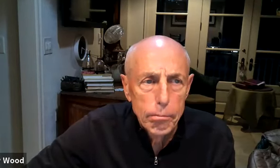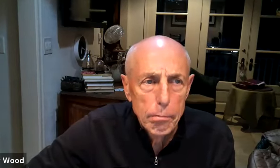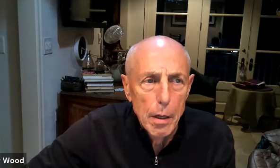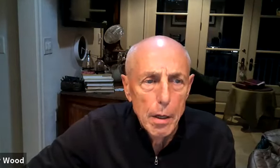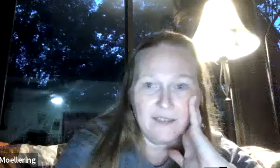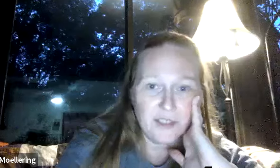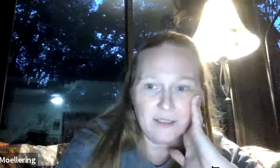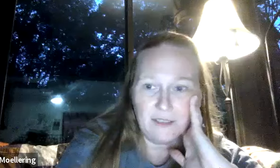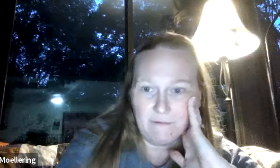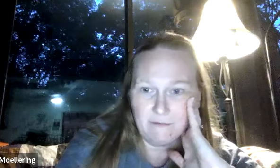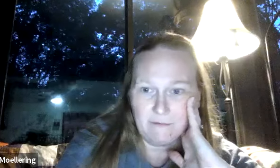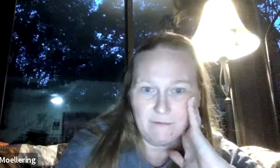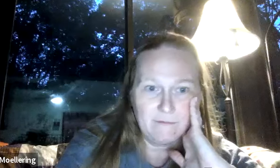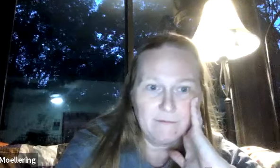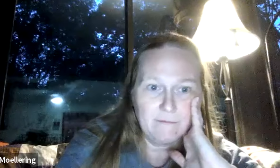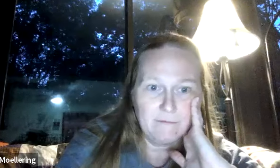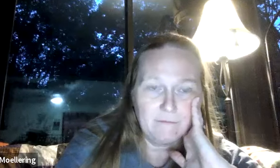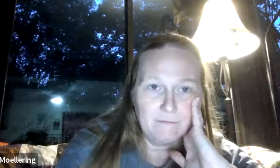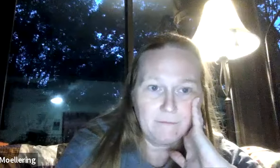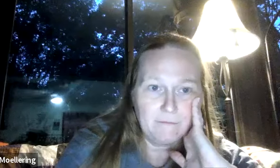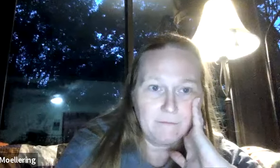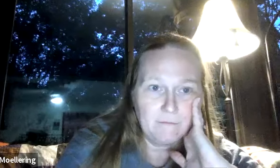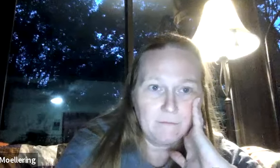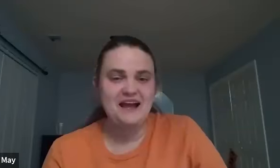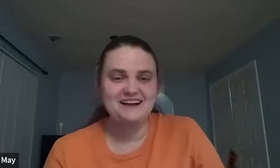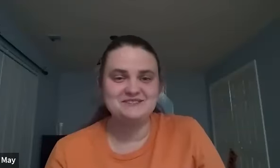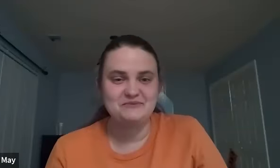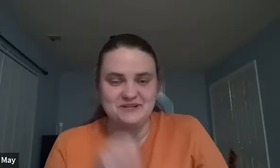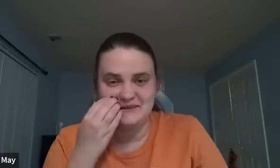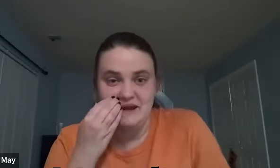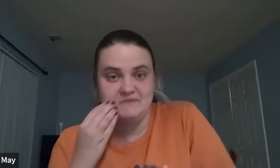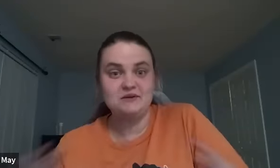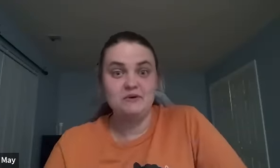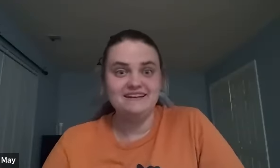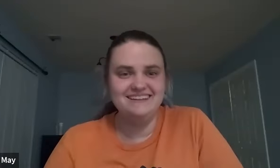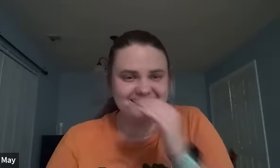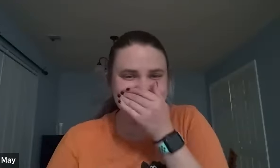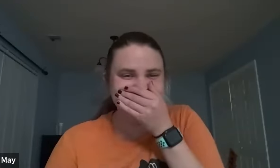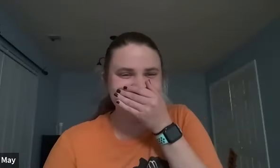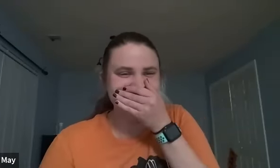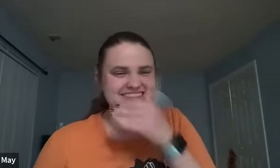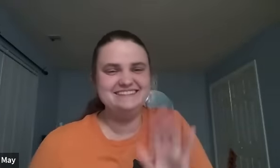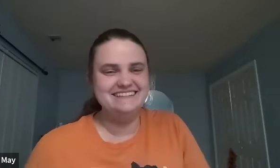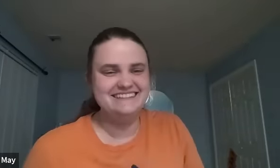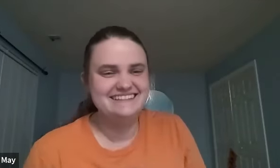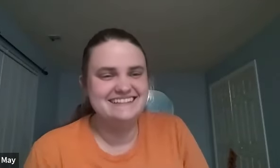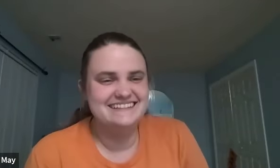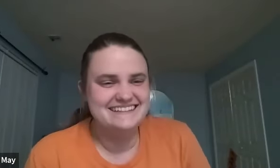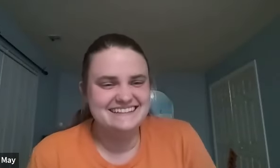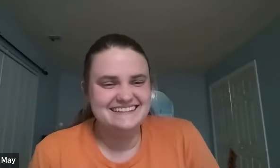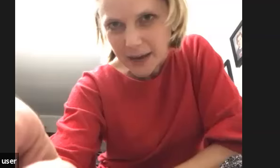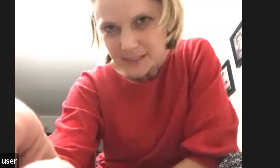Yeah, and there's Gillian. Oh, sorry, I got so when you said my name, I was like, what? Hey, what happens if